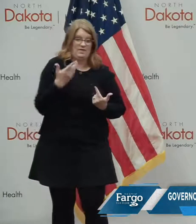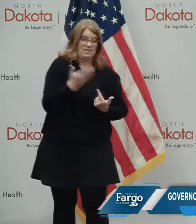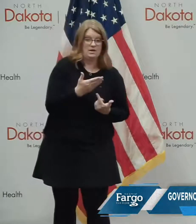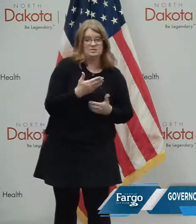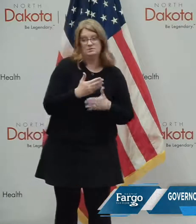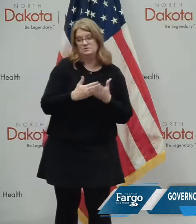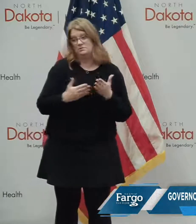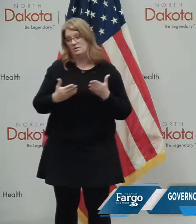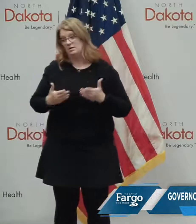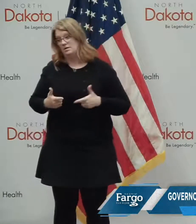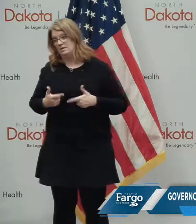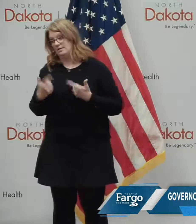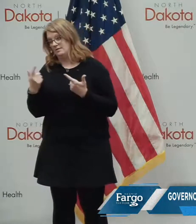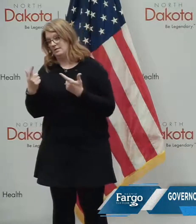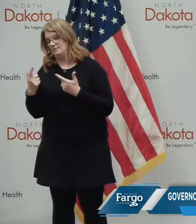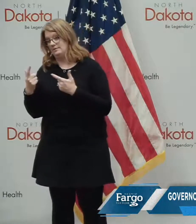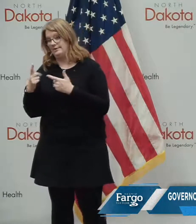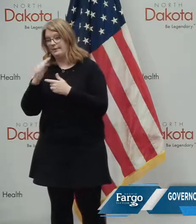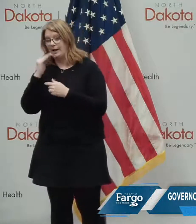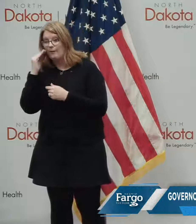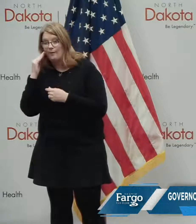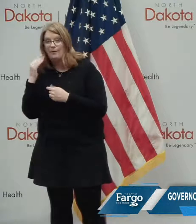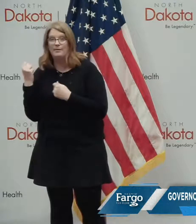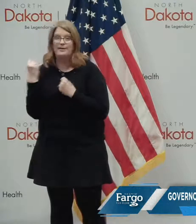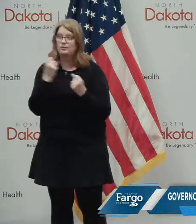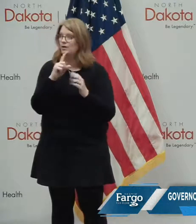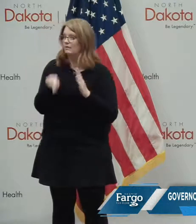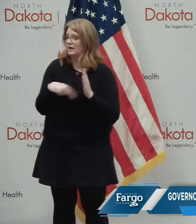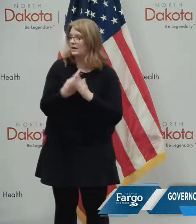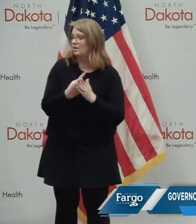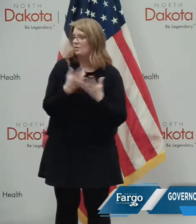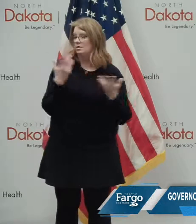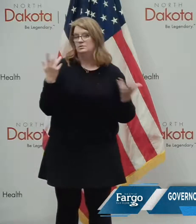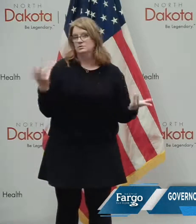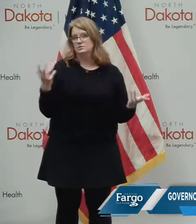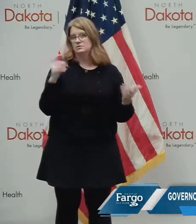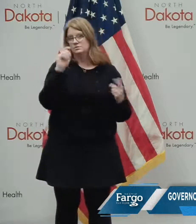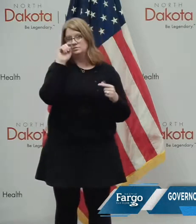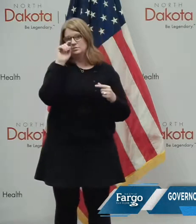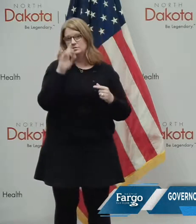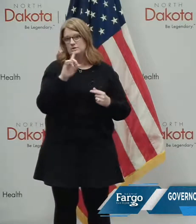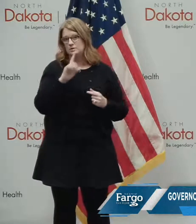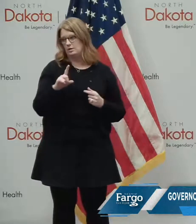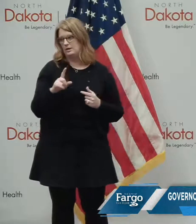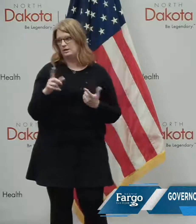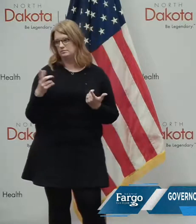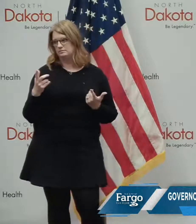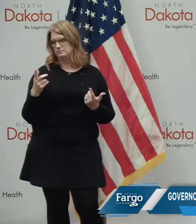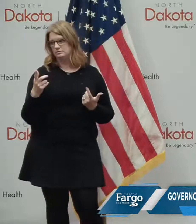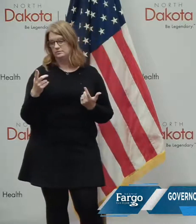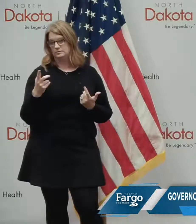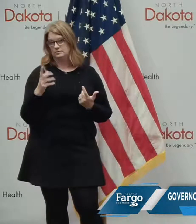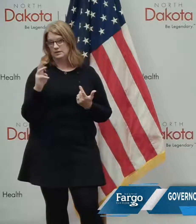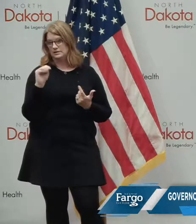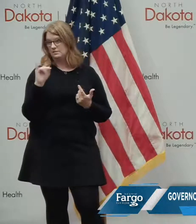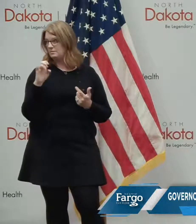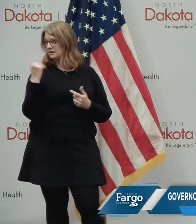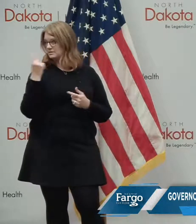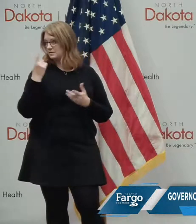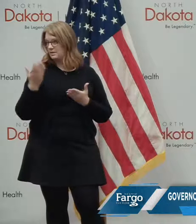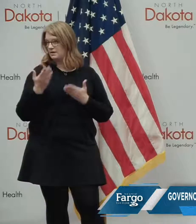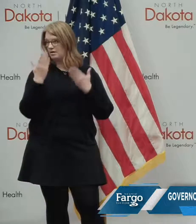campus, some of them drive an hour, some of them may not even be living in the same county. So it's unless Mike's got something to offer to that,